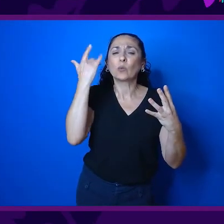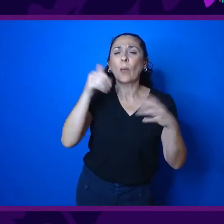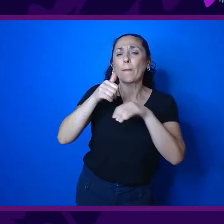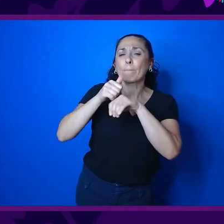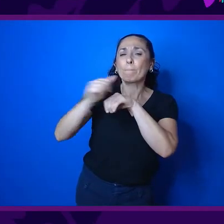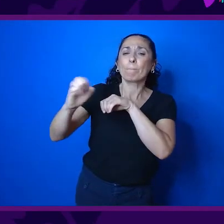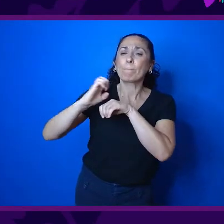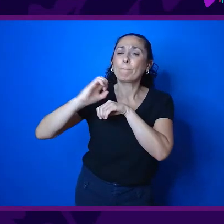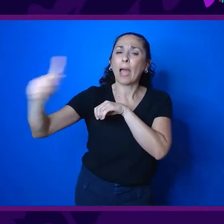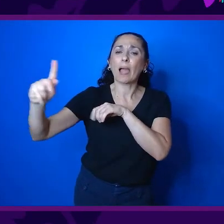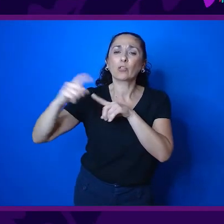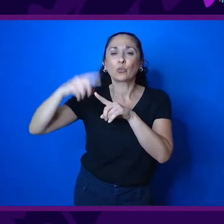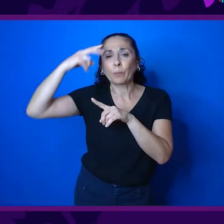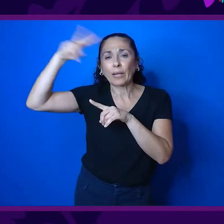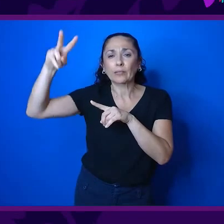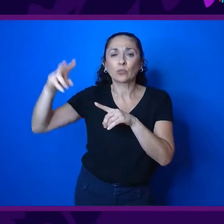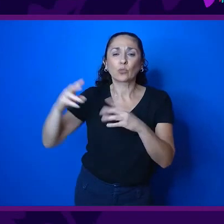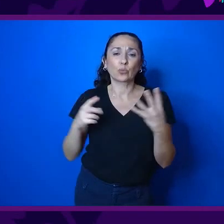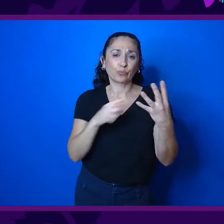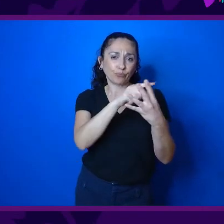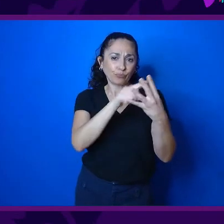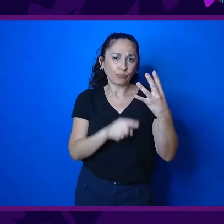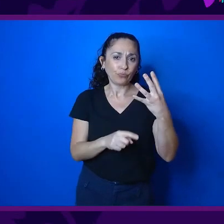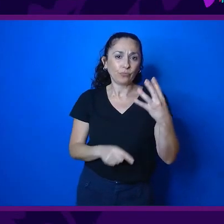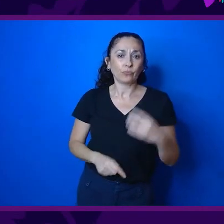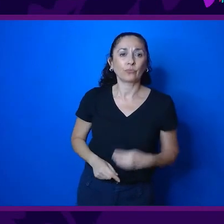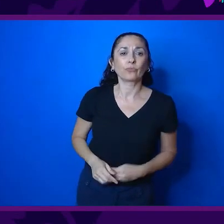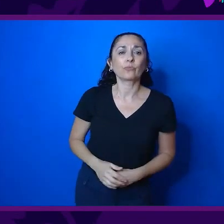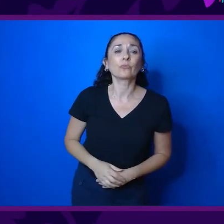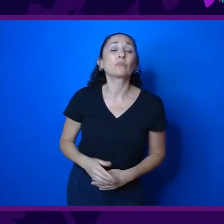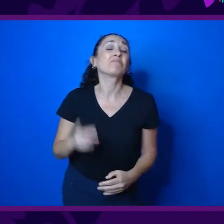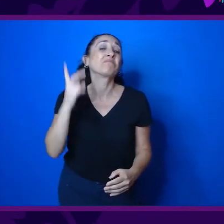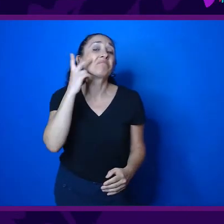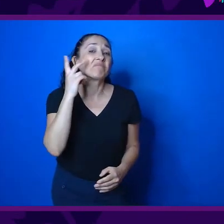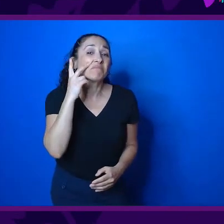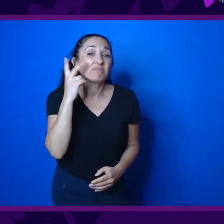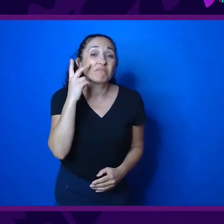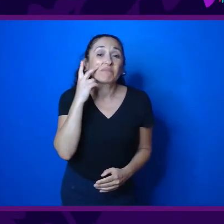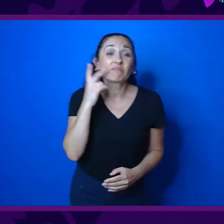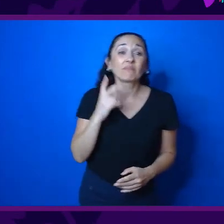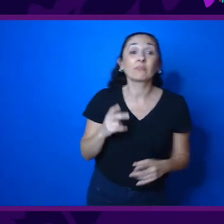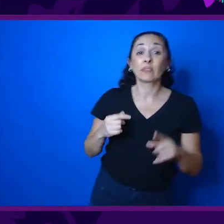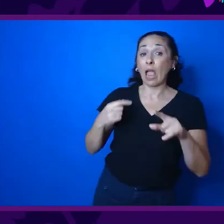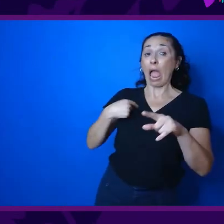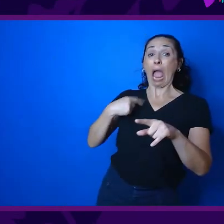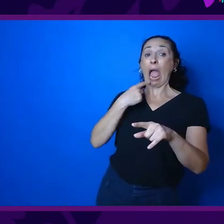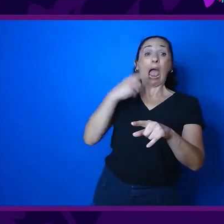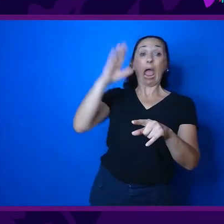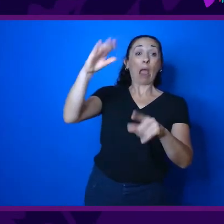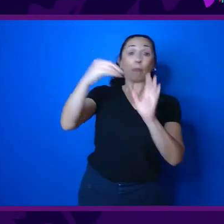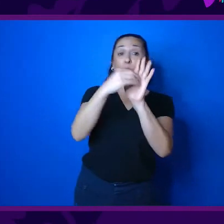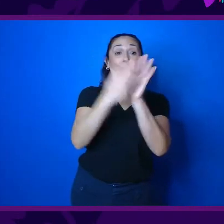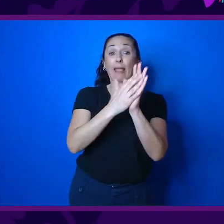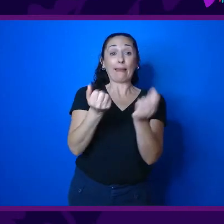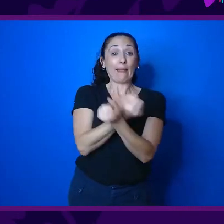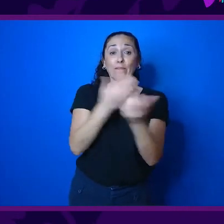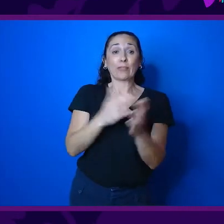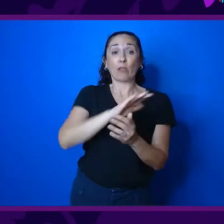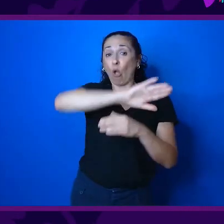All right, let's see. Let's wait. This is I write everything. Yeah. B, obviously.